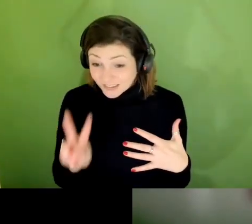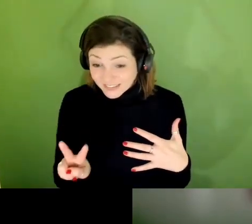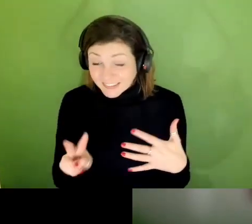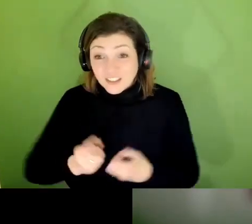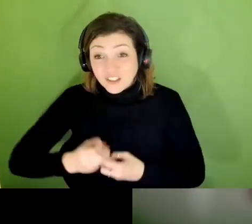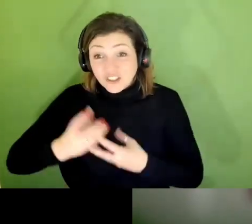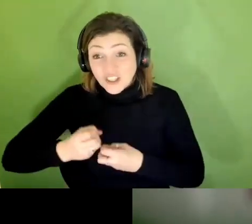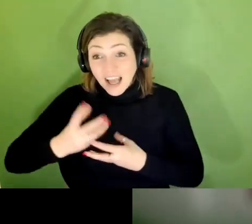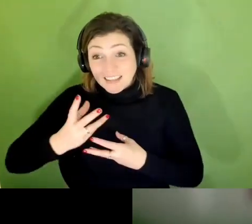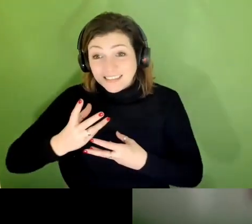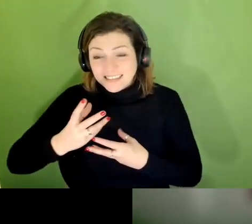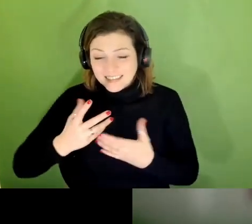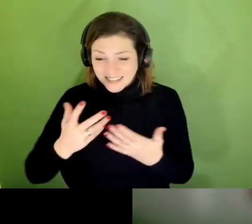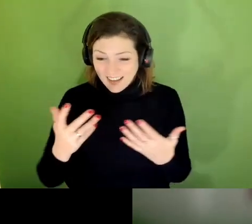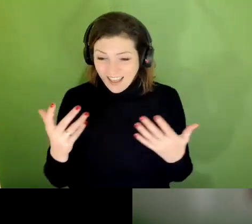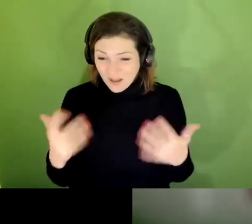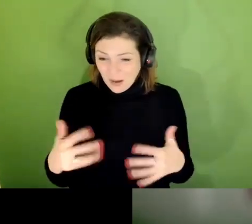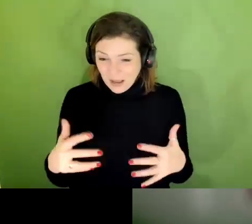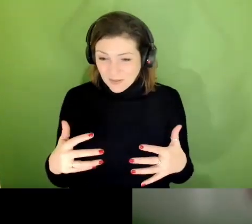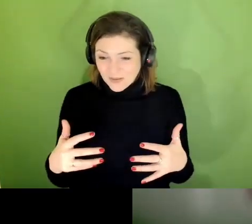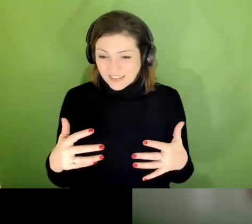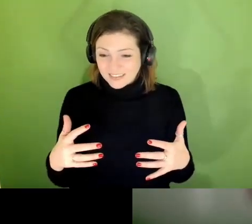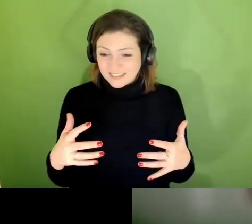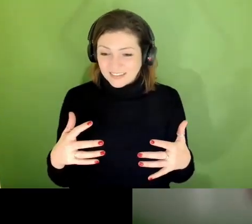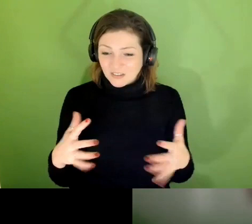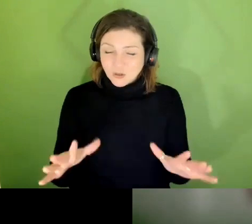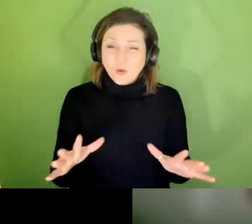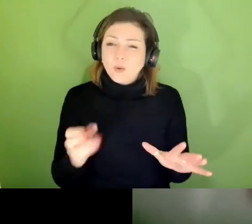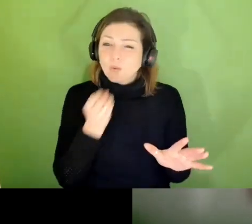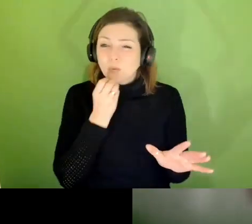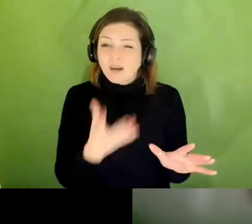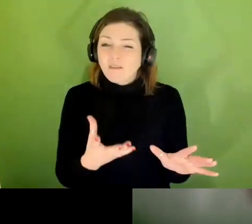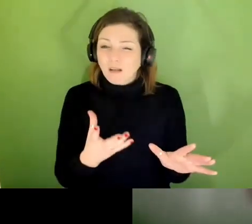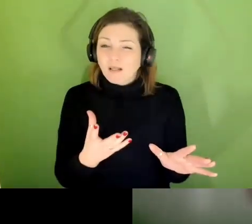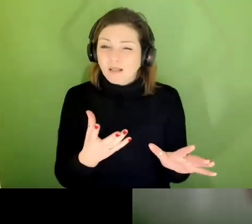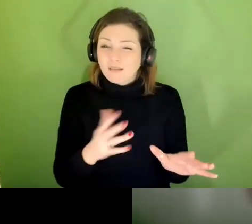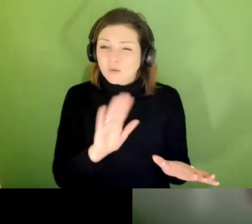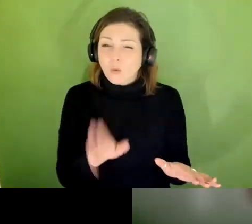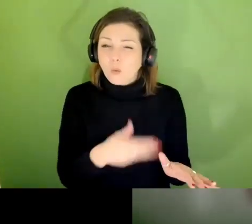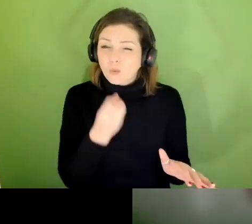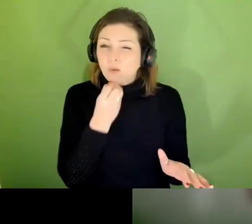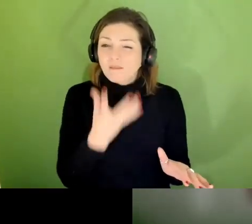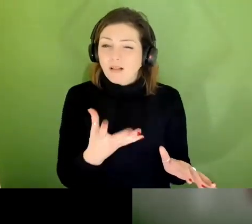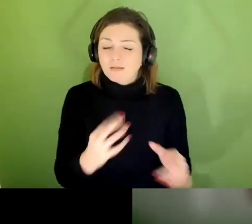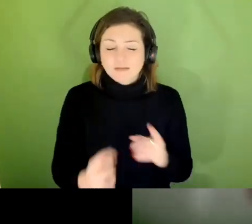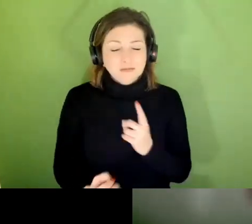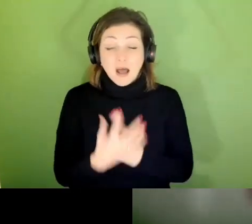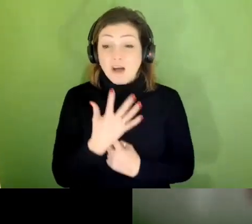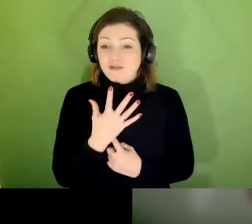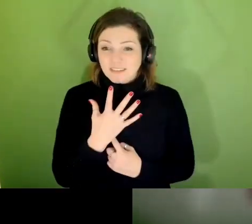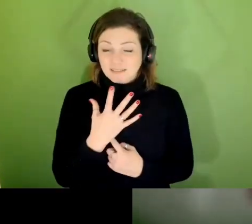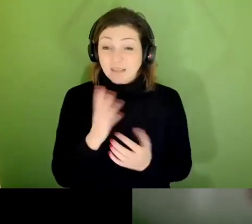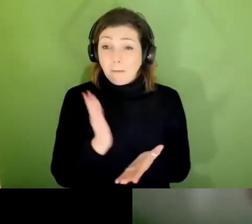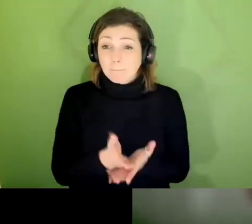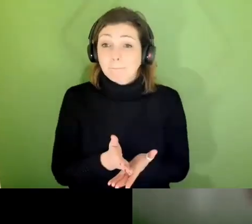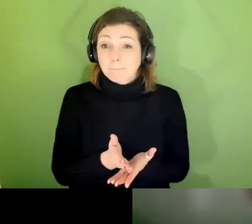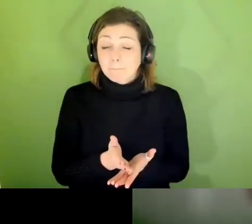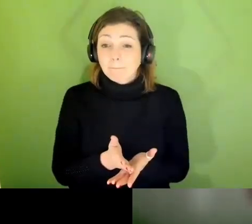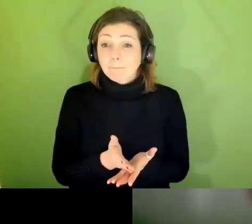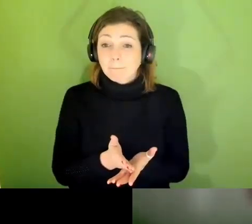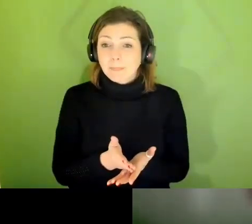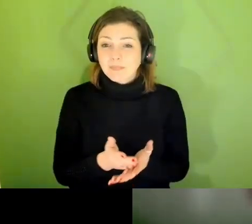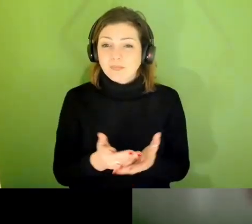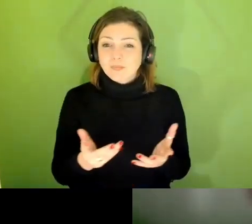I sort of missed being able to sort of say how wonderful they were. That it's just so inspiring, and I think that really sort of